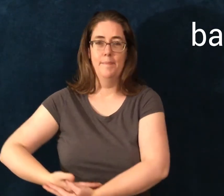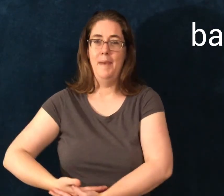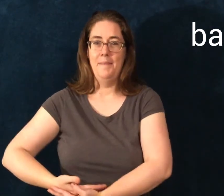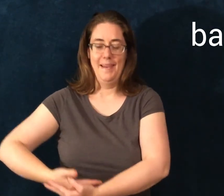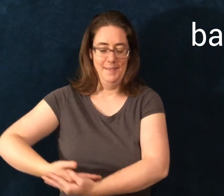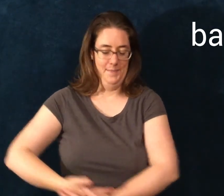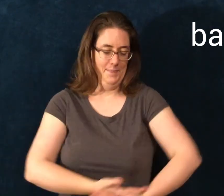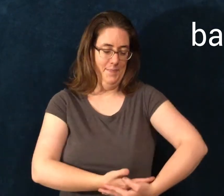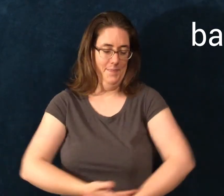Baby.